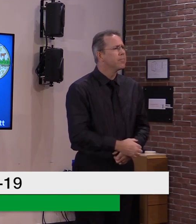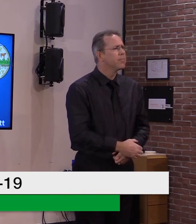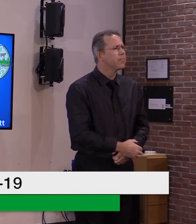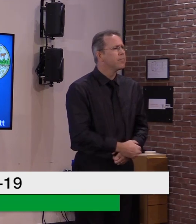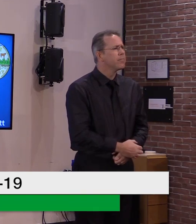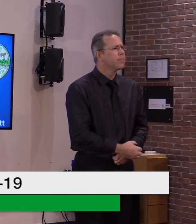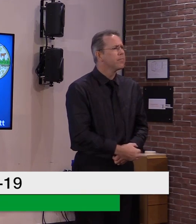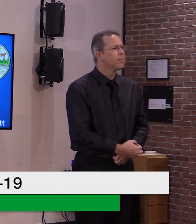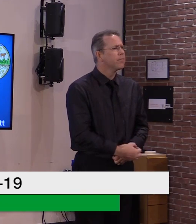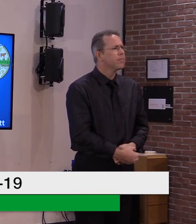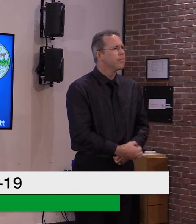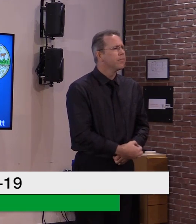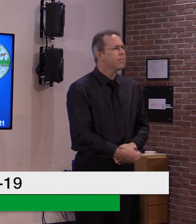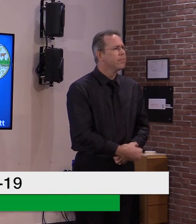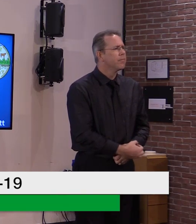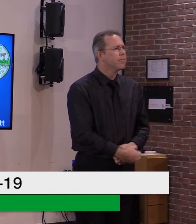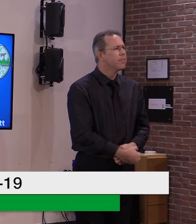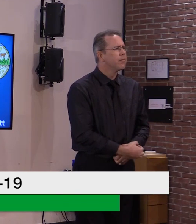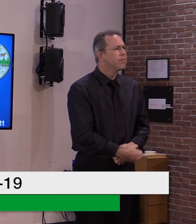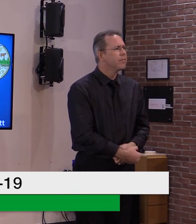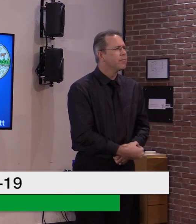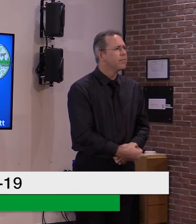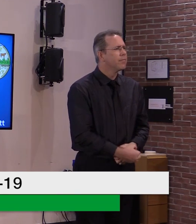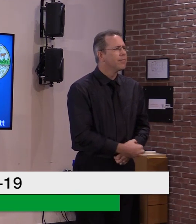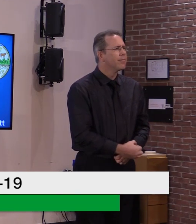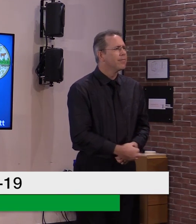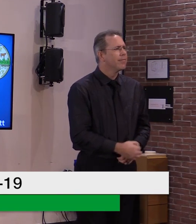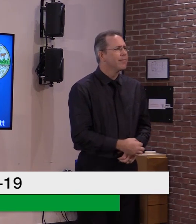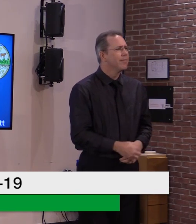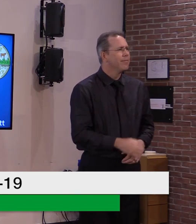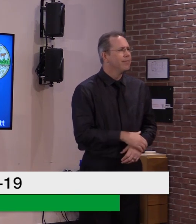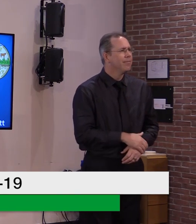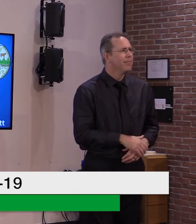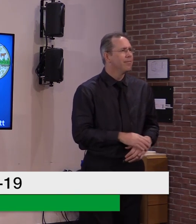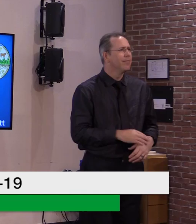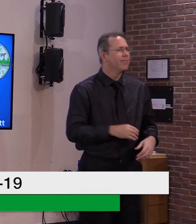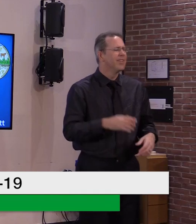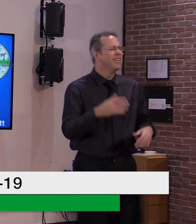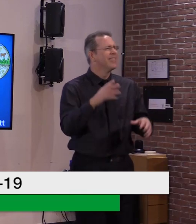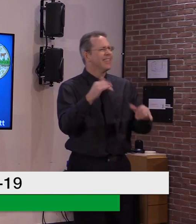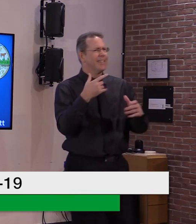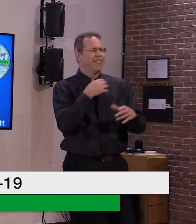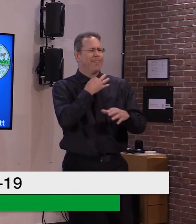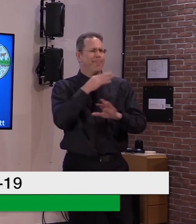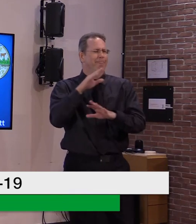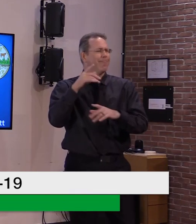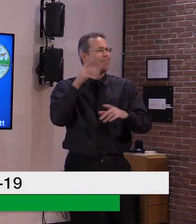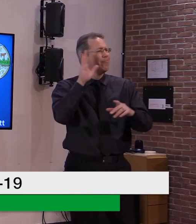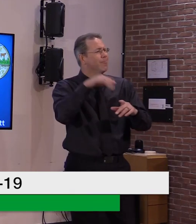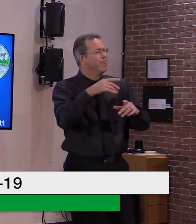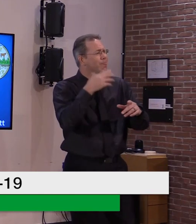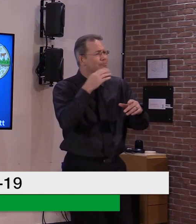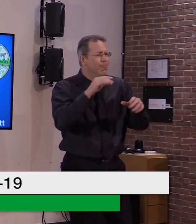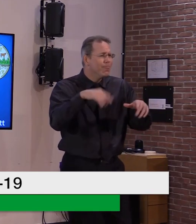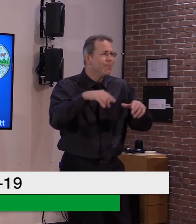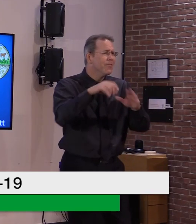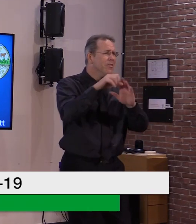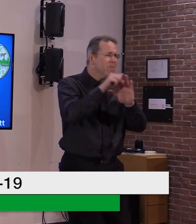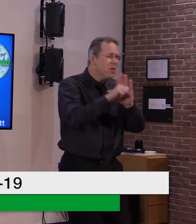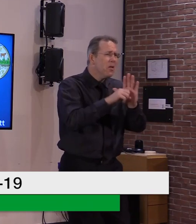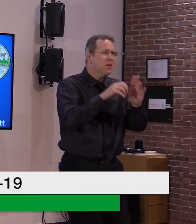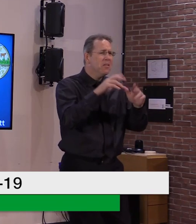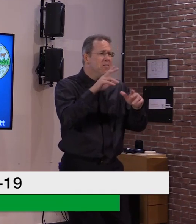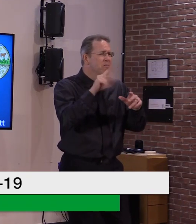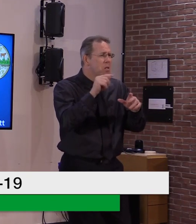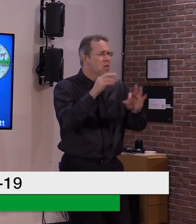parents um and that seems to have some to me anyway some pretty negative uh connotations that